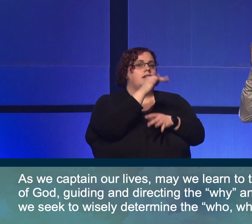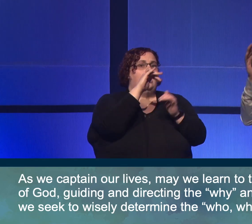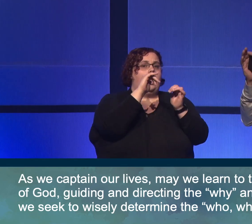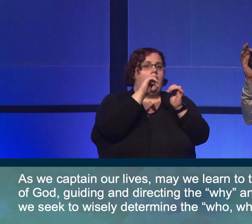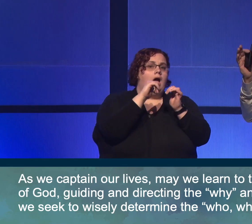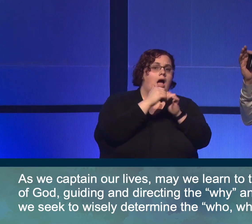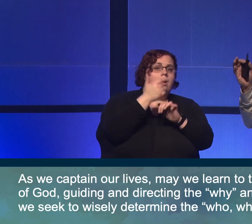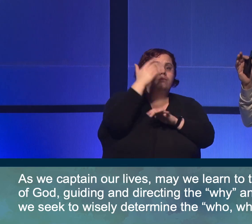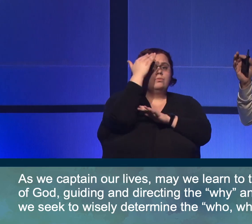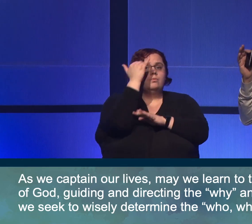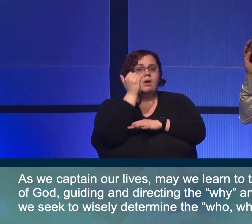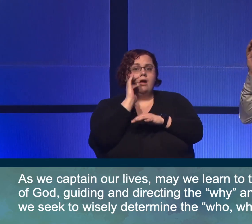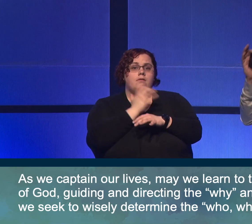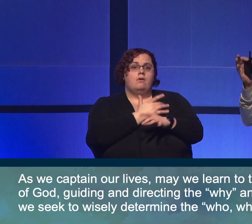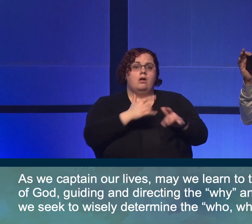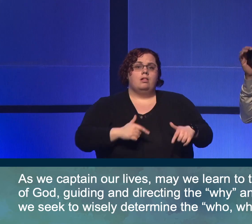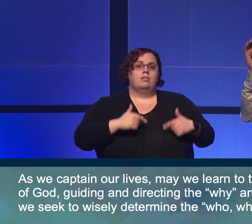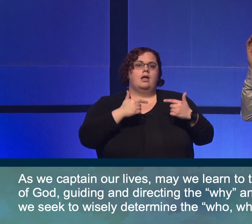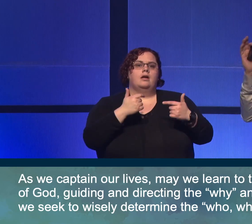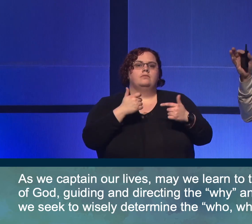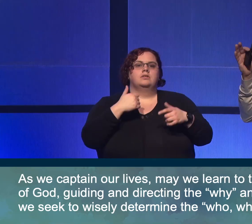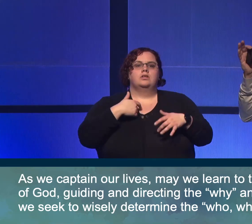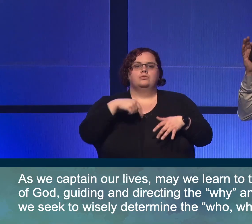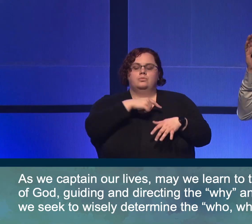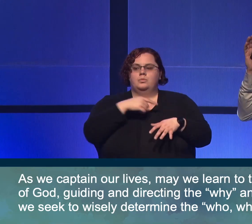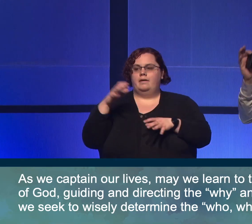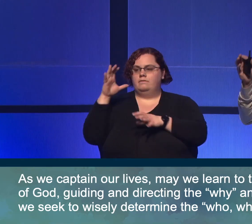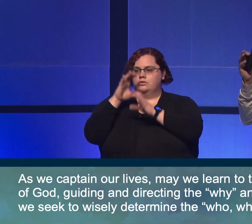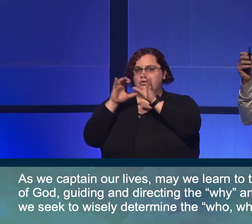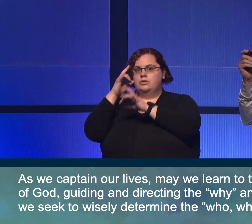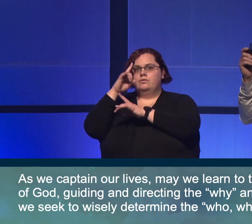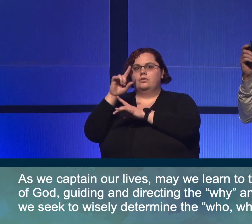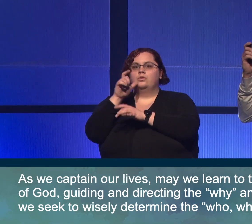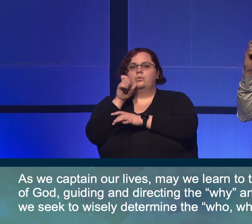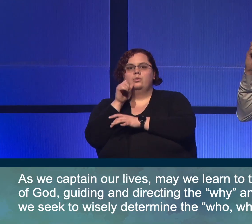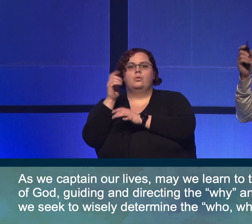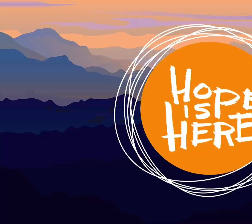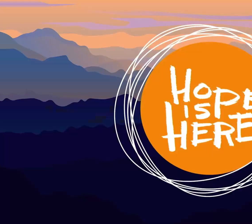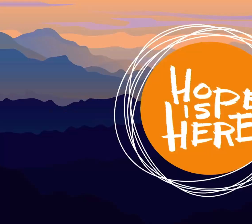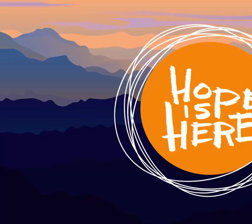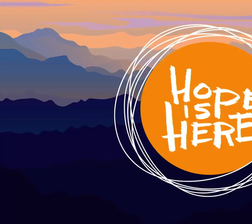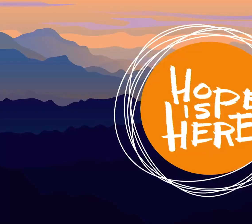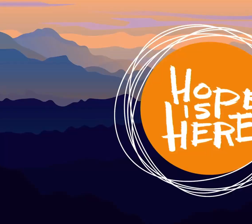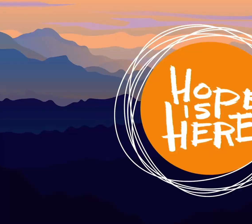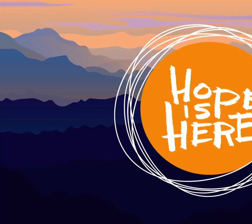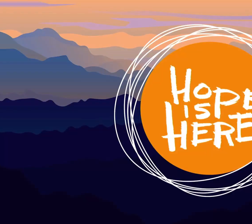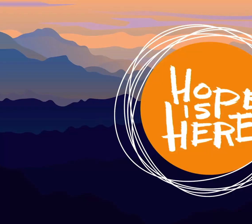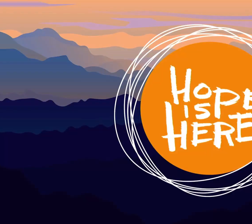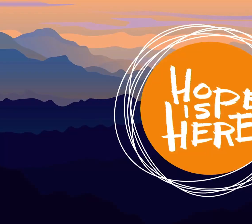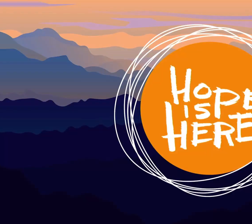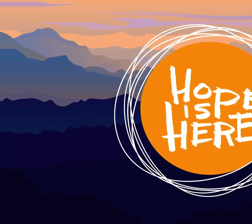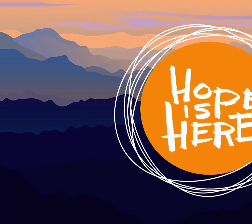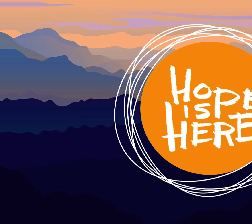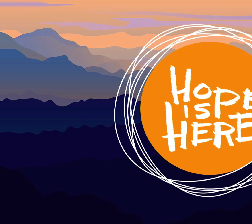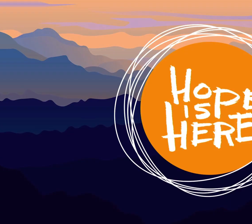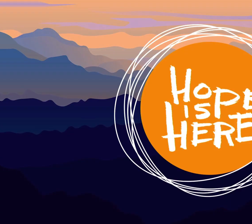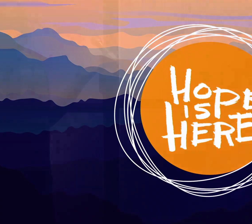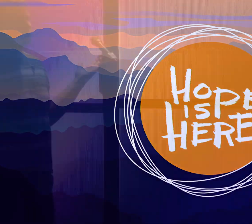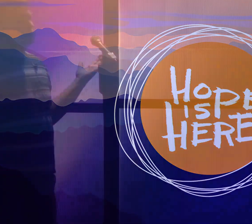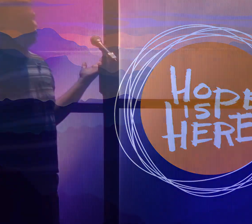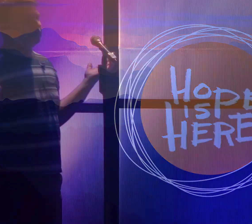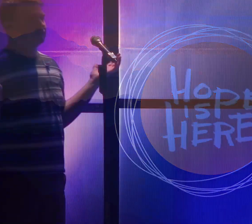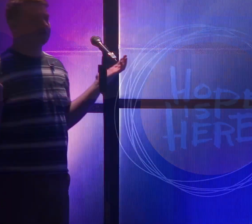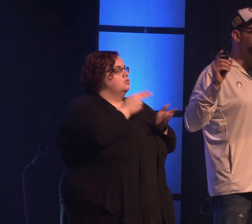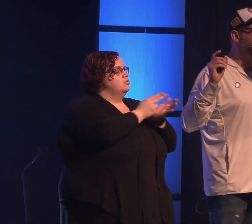seek to wisely determine the who, the what, and the when. And may our mainsail be this truth, that the